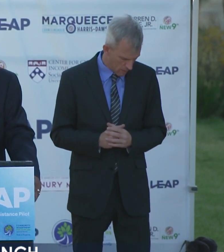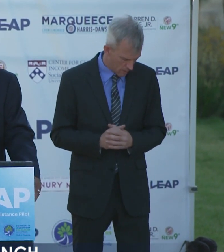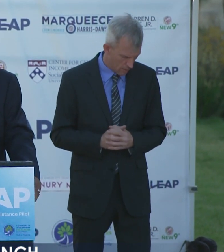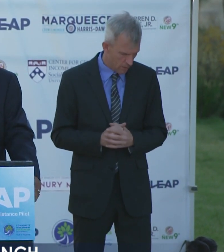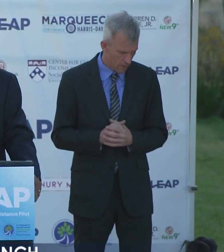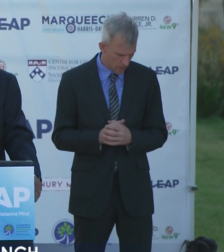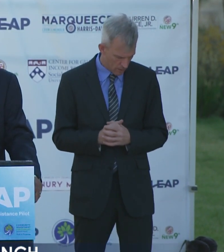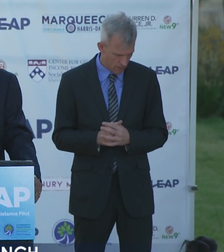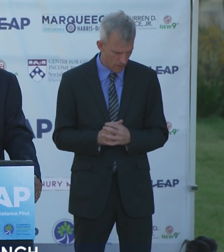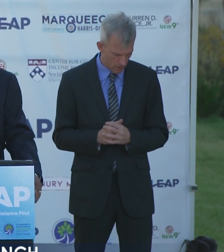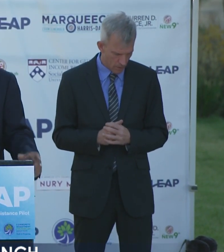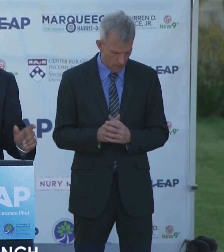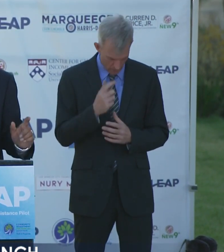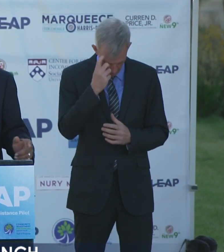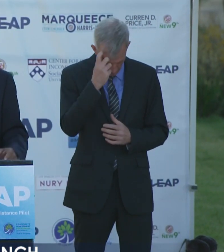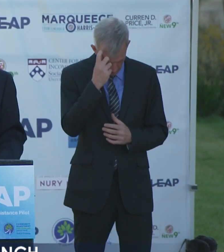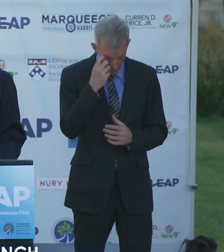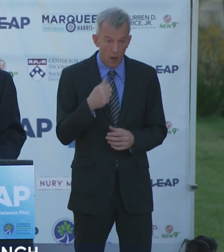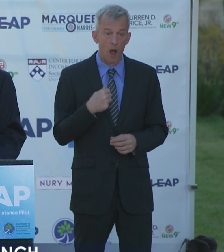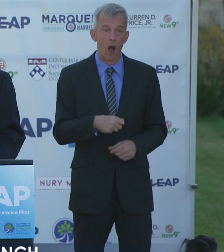this monumental